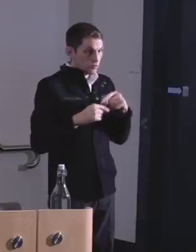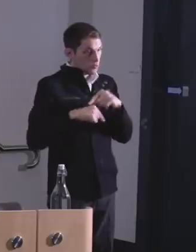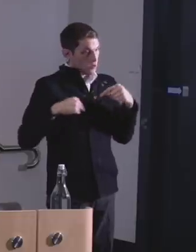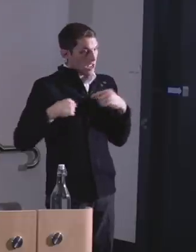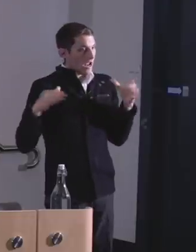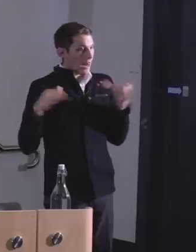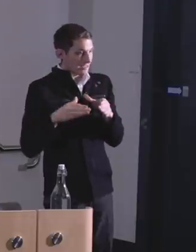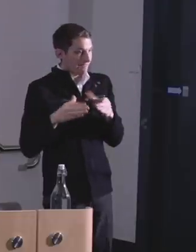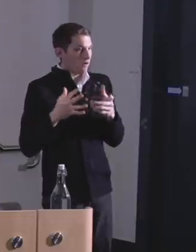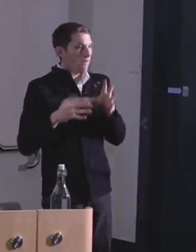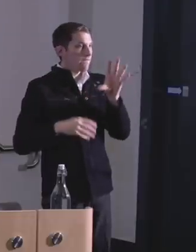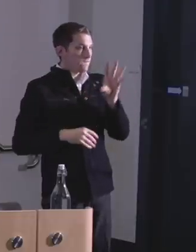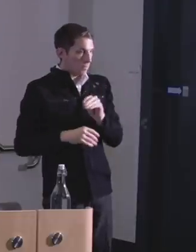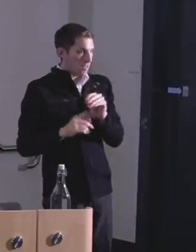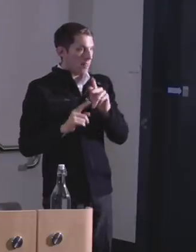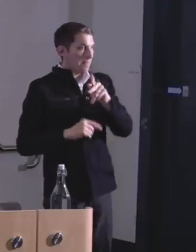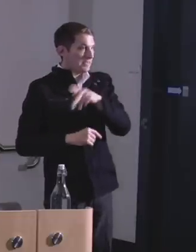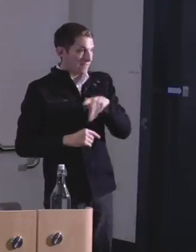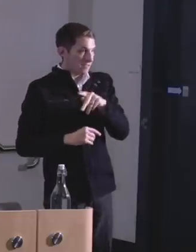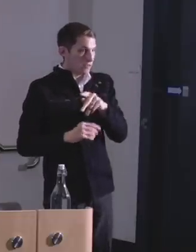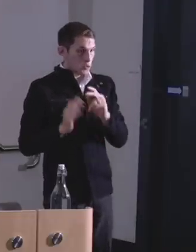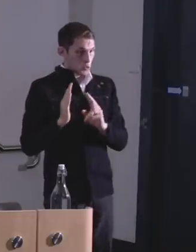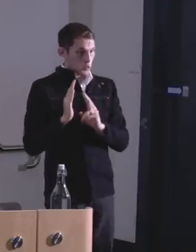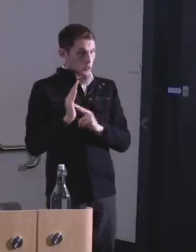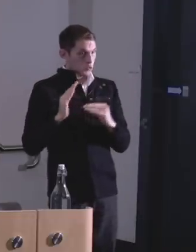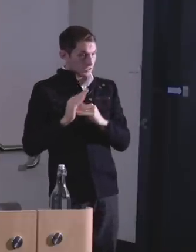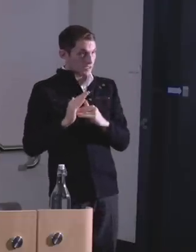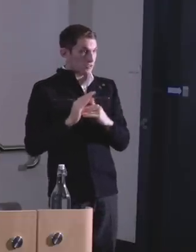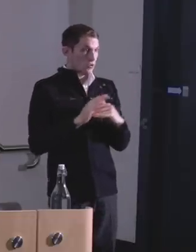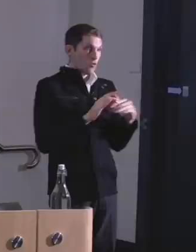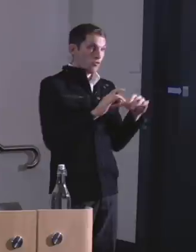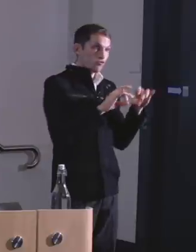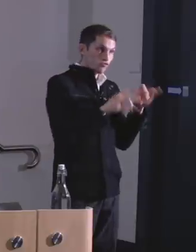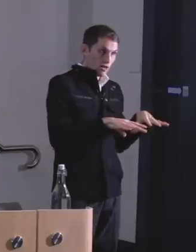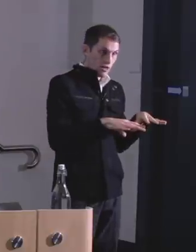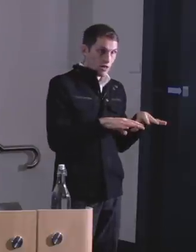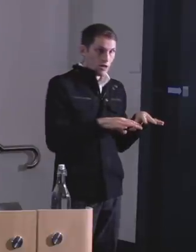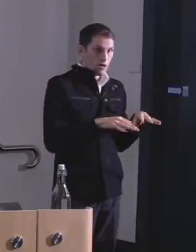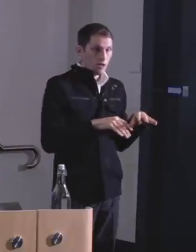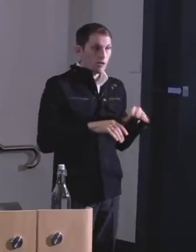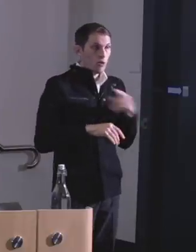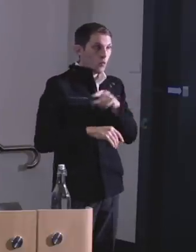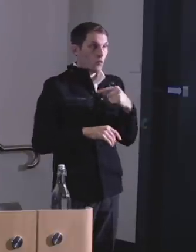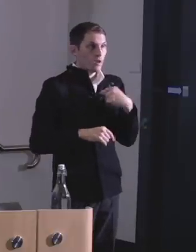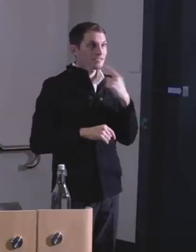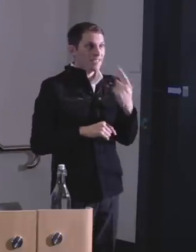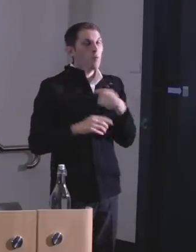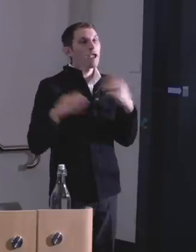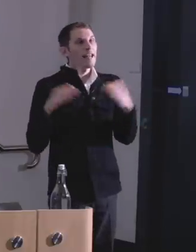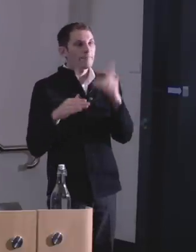the Pacific, but when it comes to New Zealand and Australia, we say, but those two are slightly